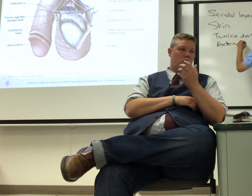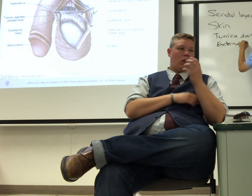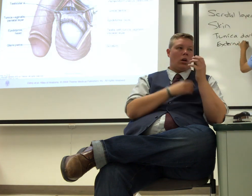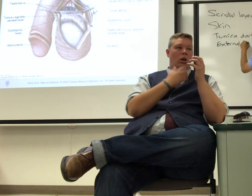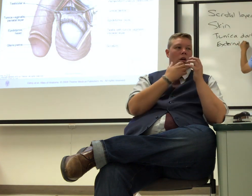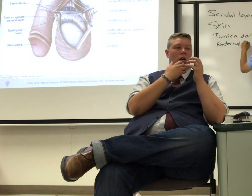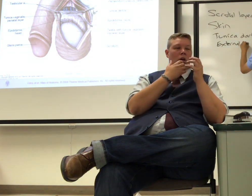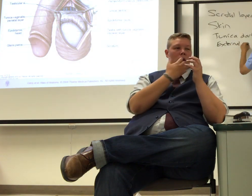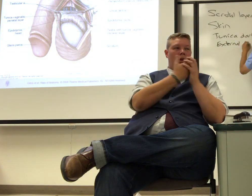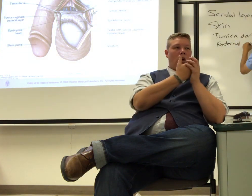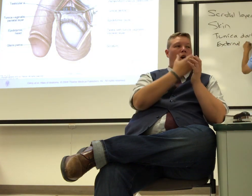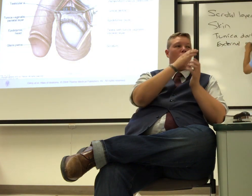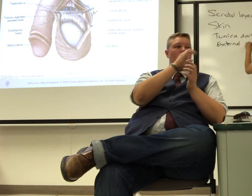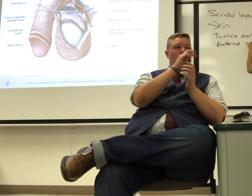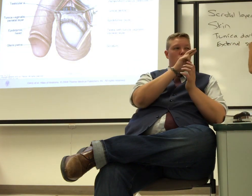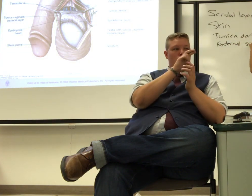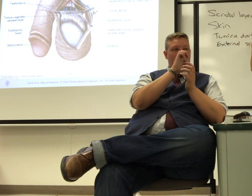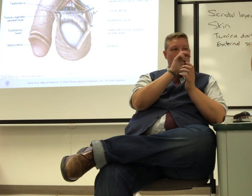external